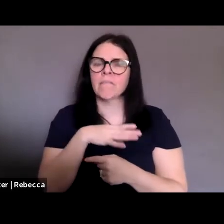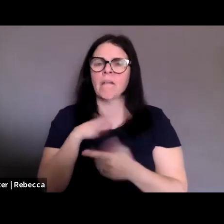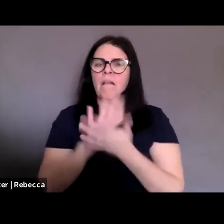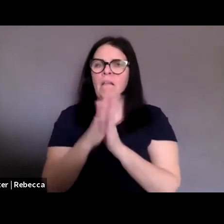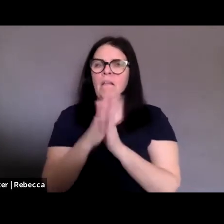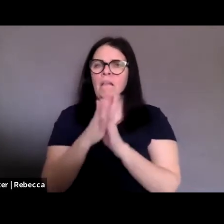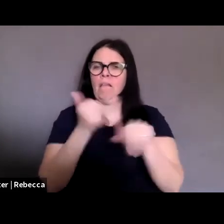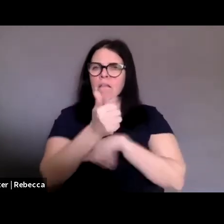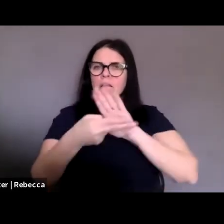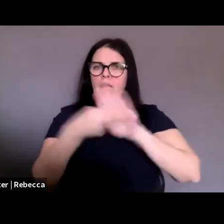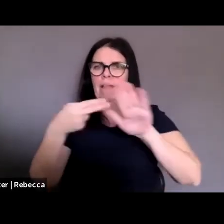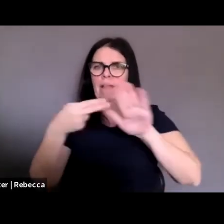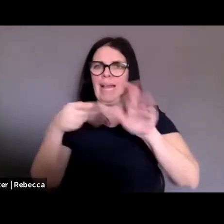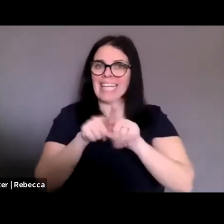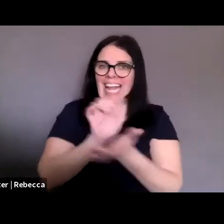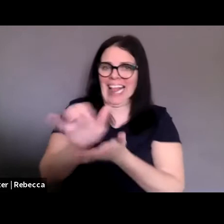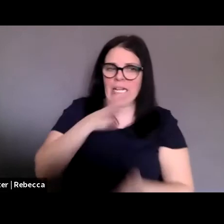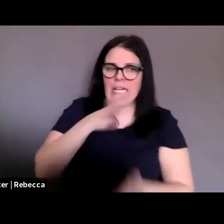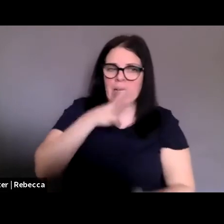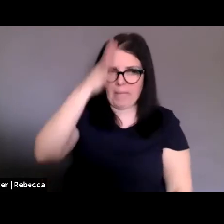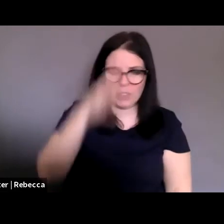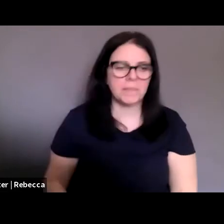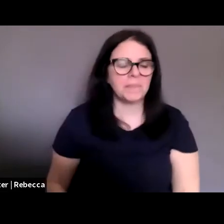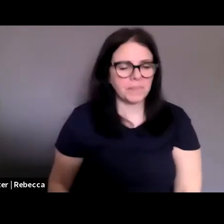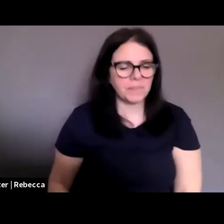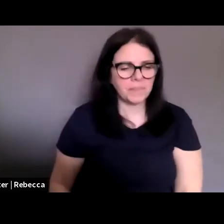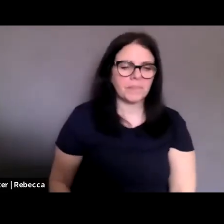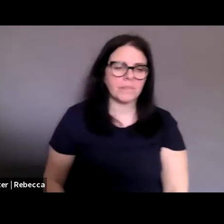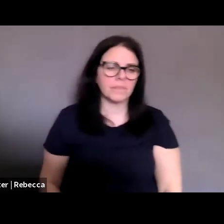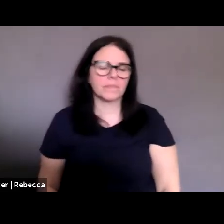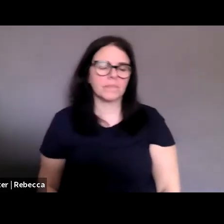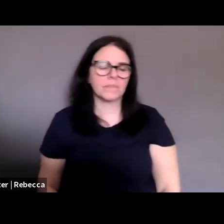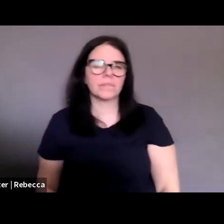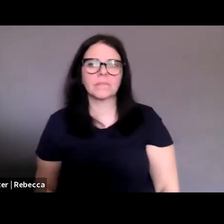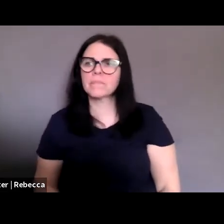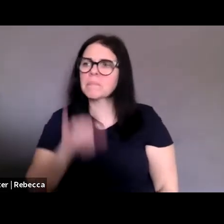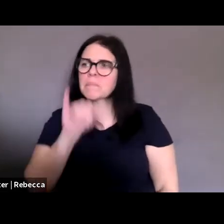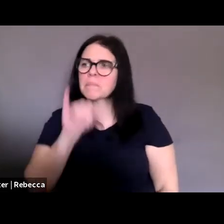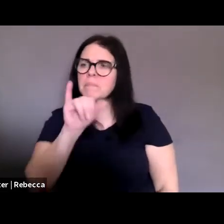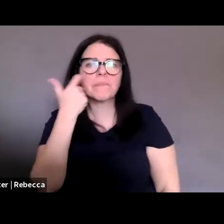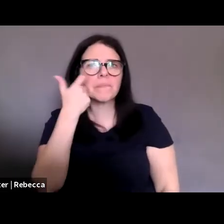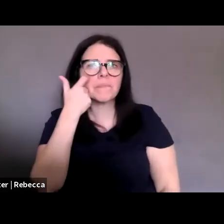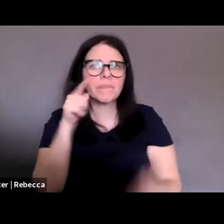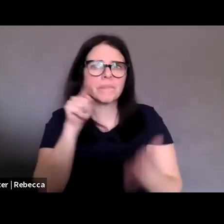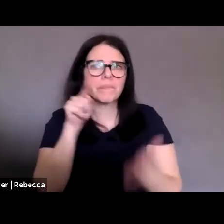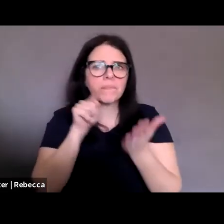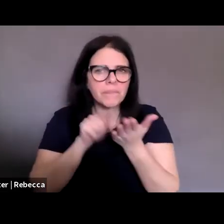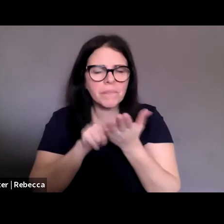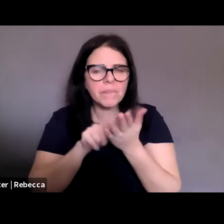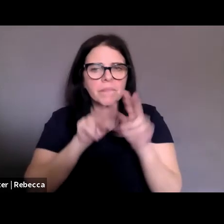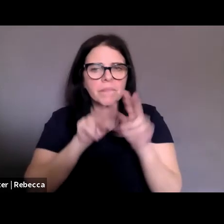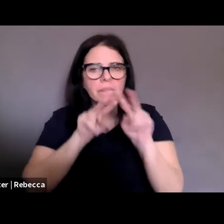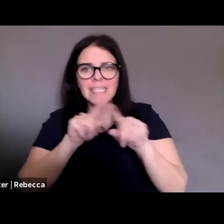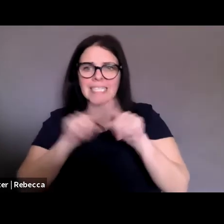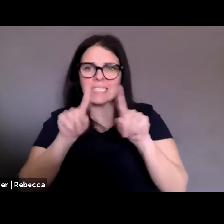And the research findings that I'm going to present is based on different components. So the